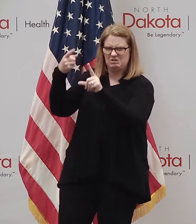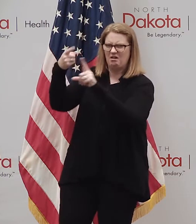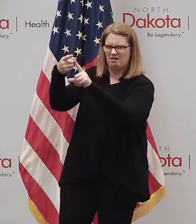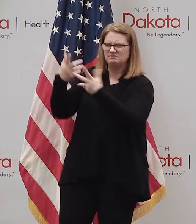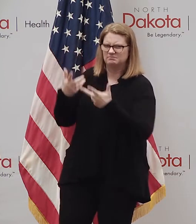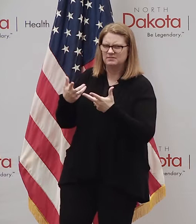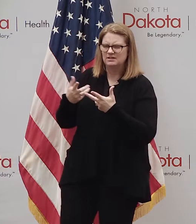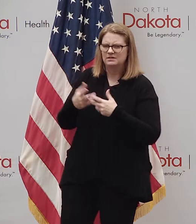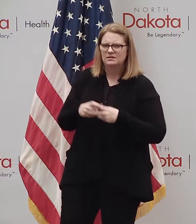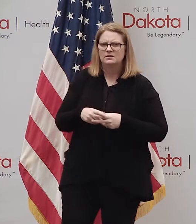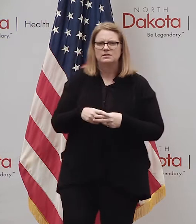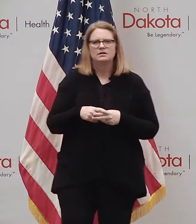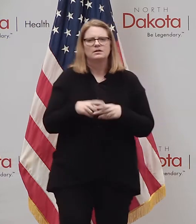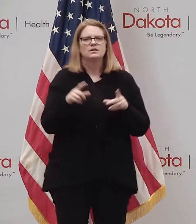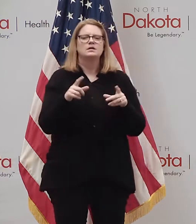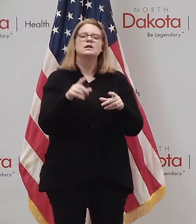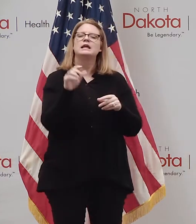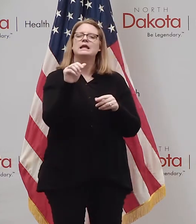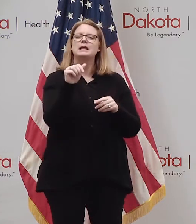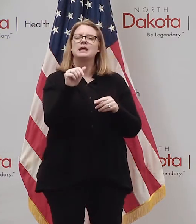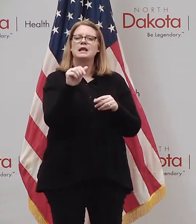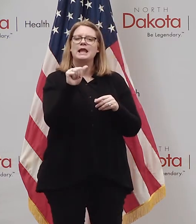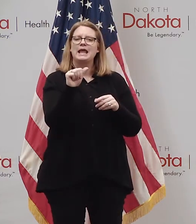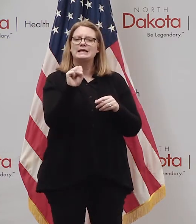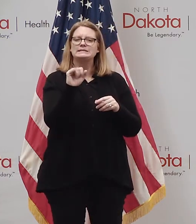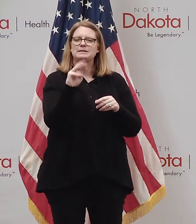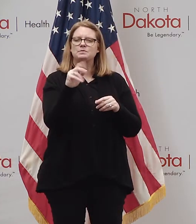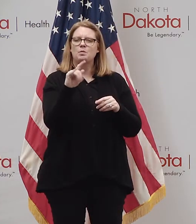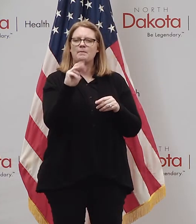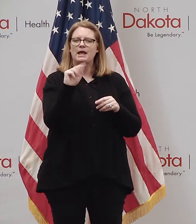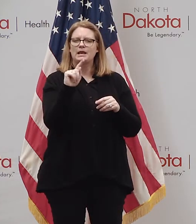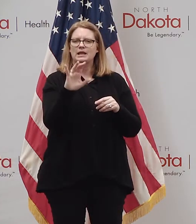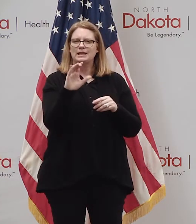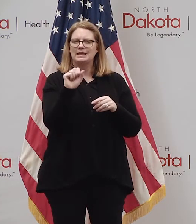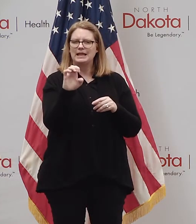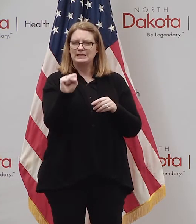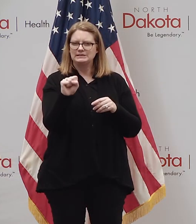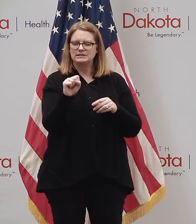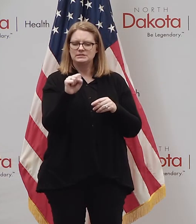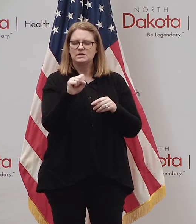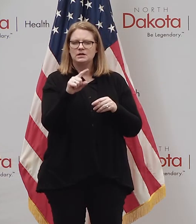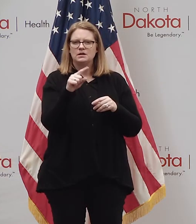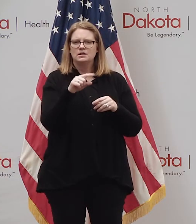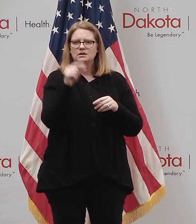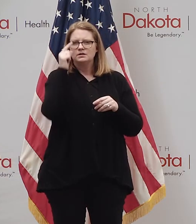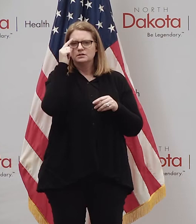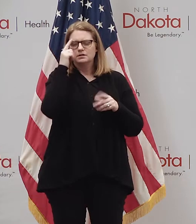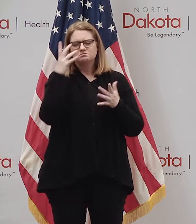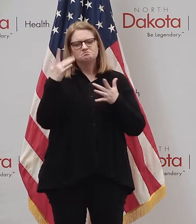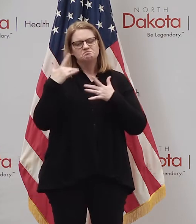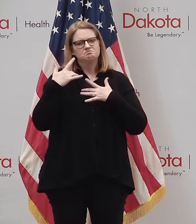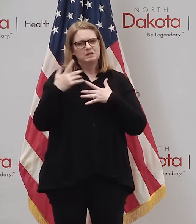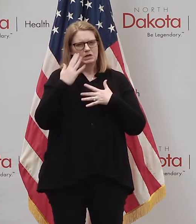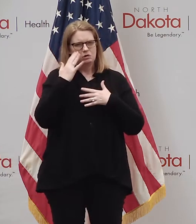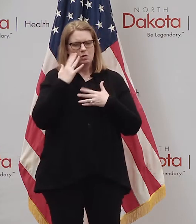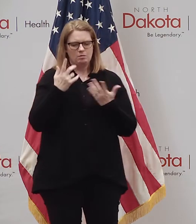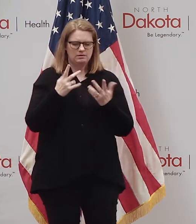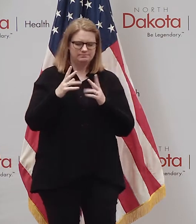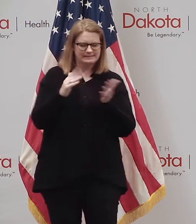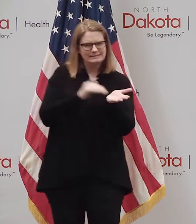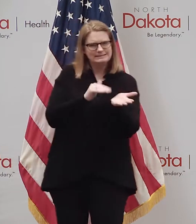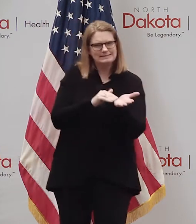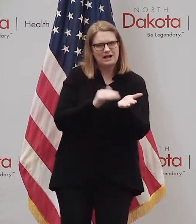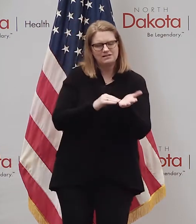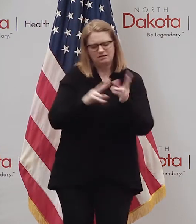But now let's talk a little bit about asymptomatic cases and their impact on testing. Typically, the test result is just one piece of the puzzle